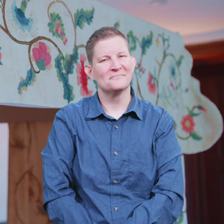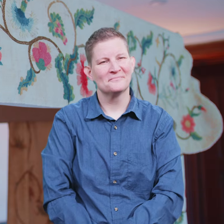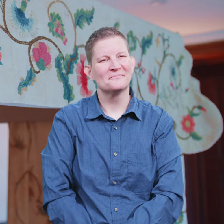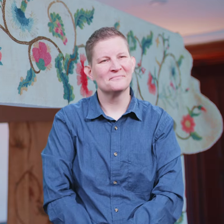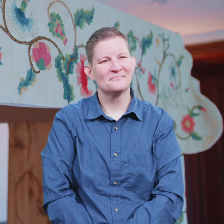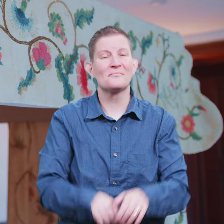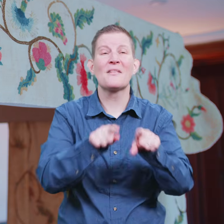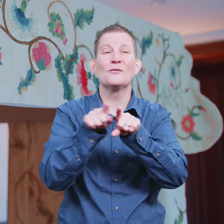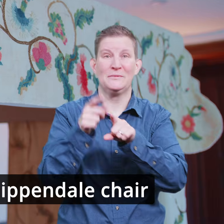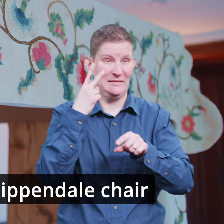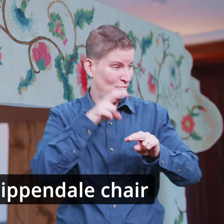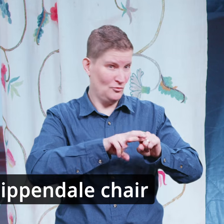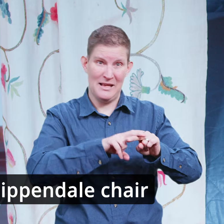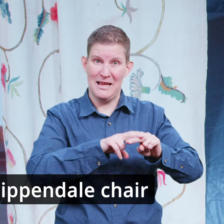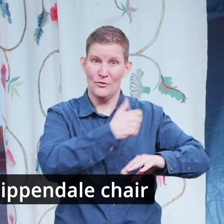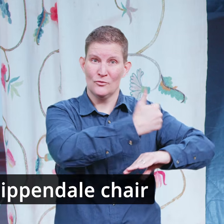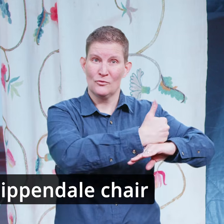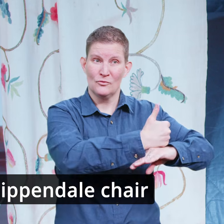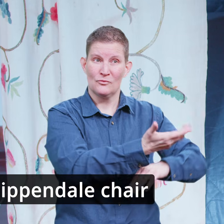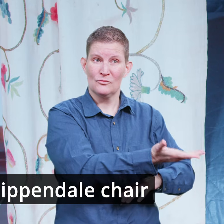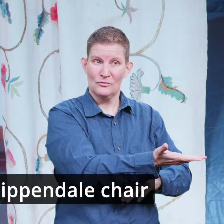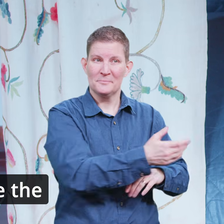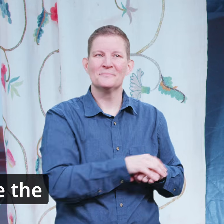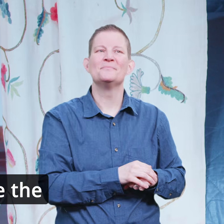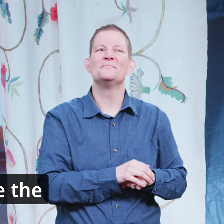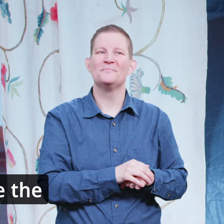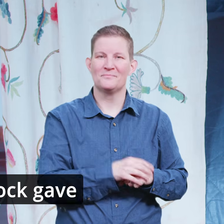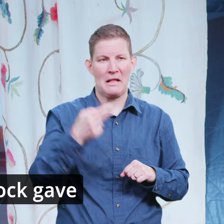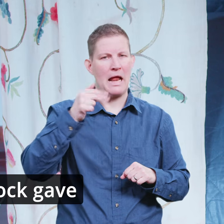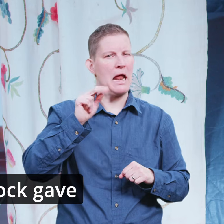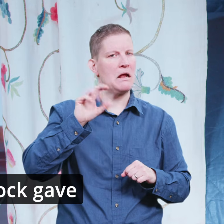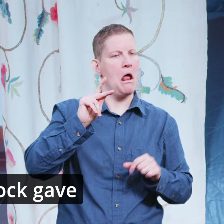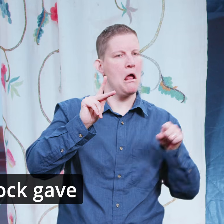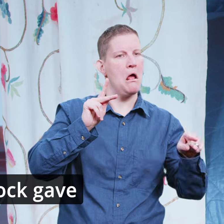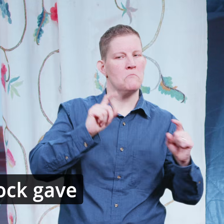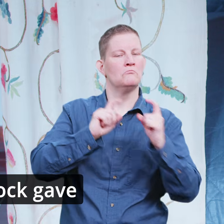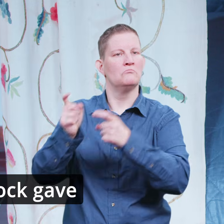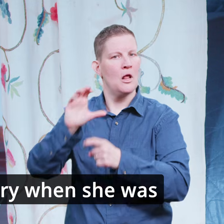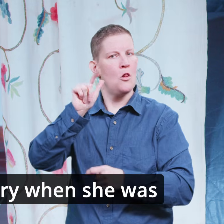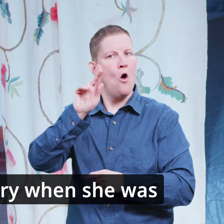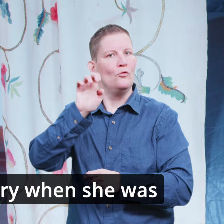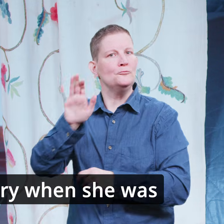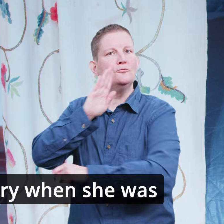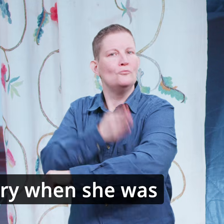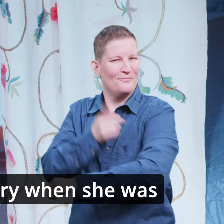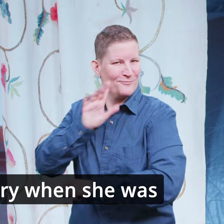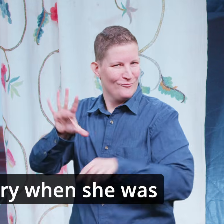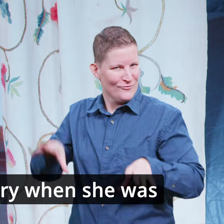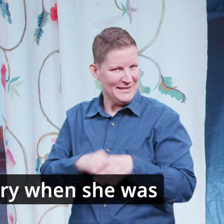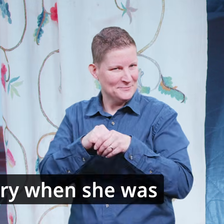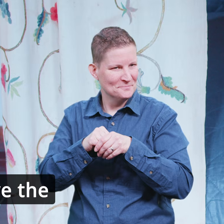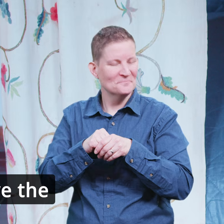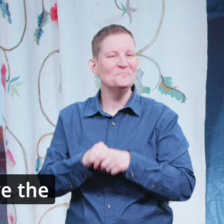finish. Also, the ribbon-backed Chippendale chair is believed to be the gift that John Hancock gave to the Clark's daughter